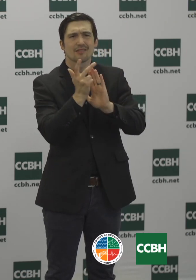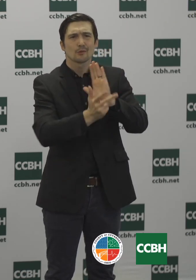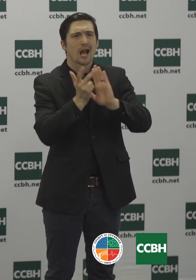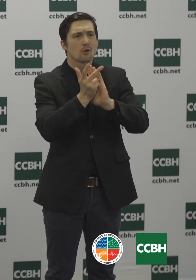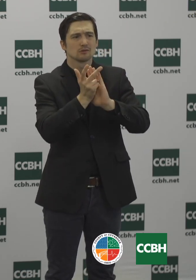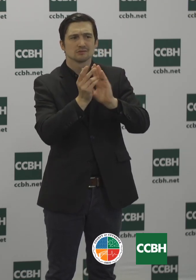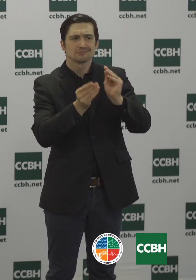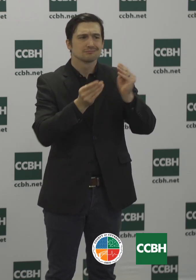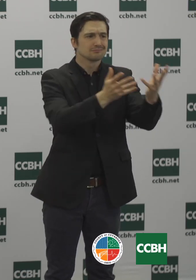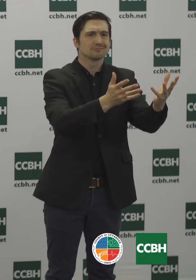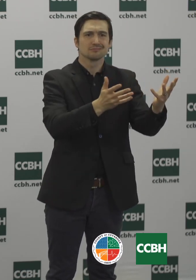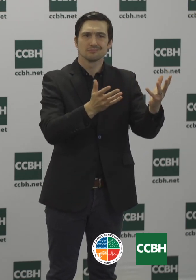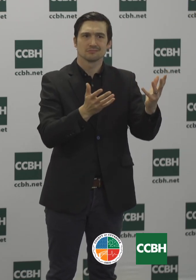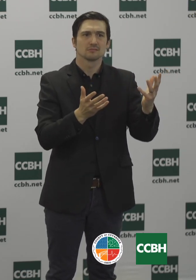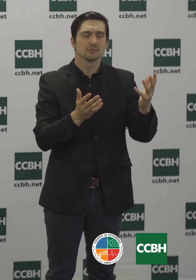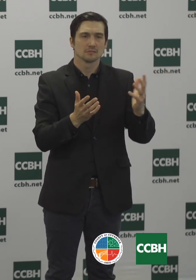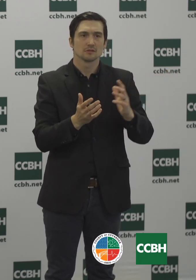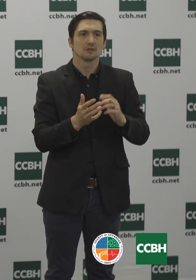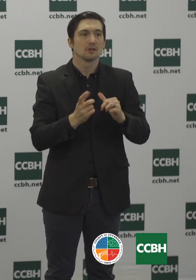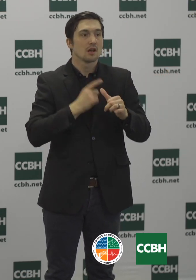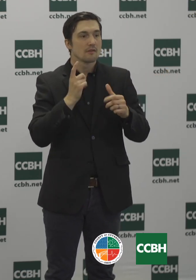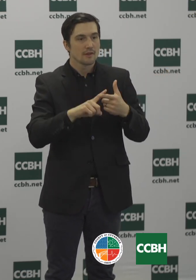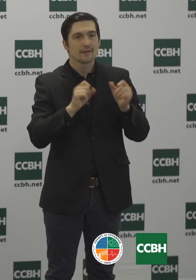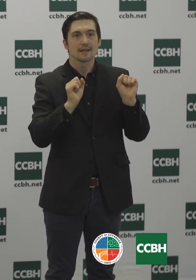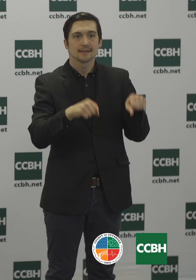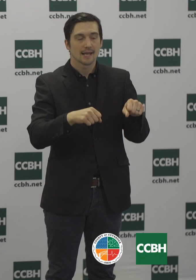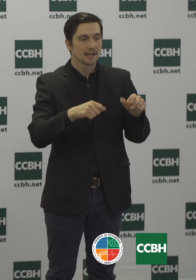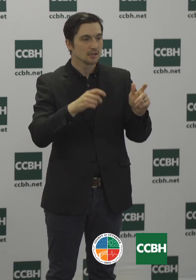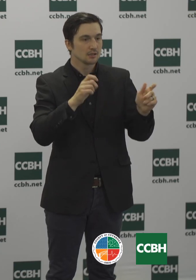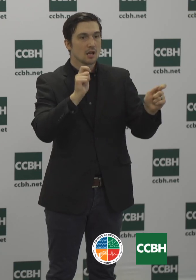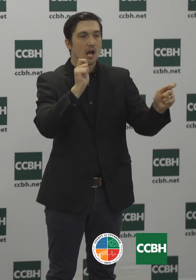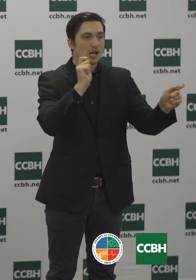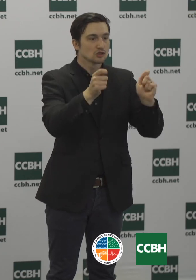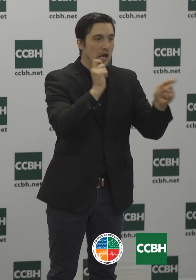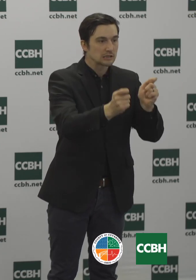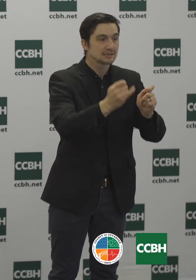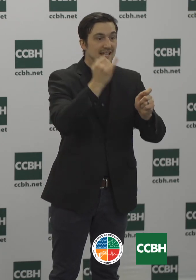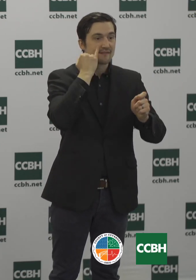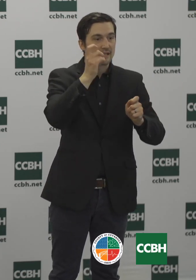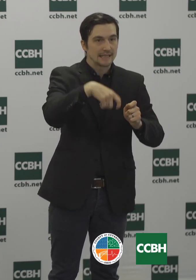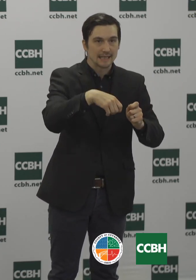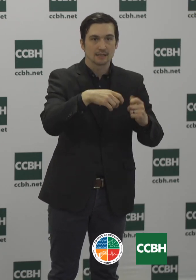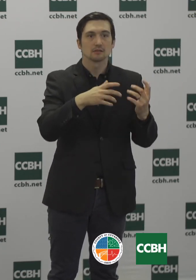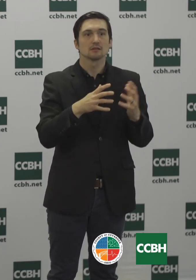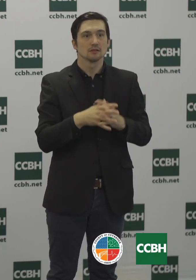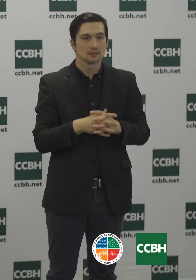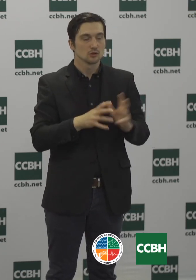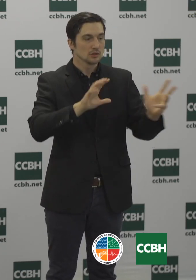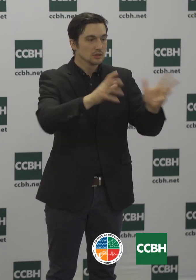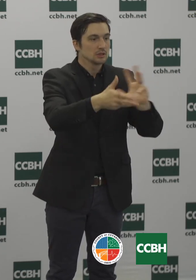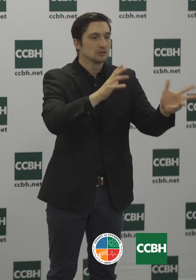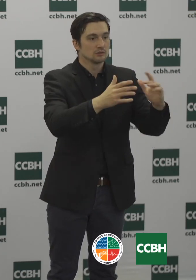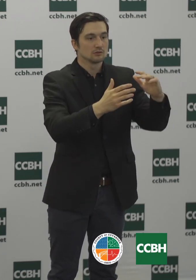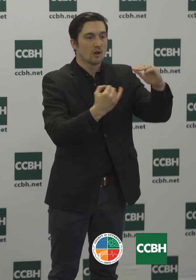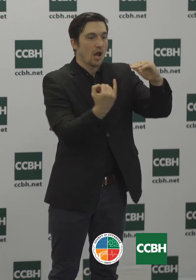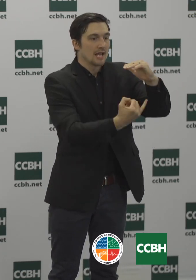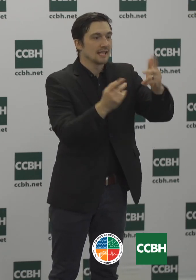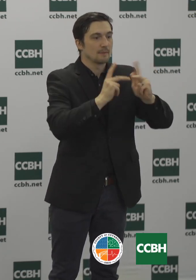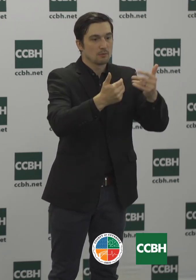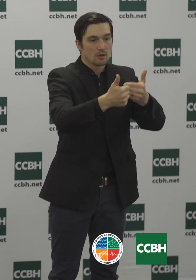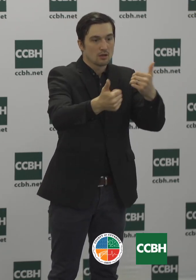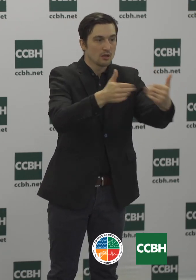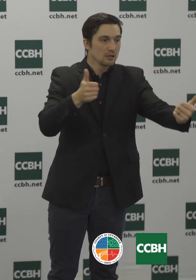fairly early on so that they can do the things they need to do as quickly as possible to isolate people and